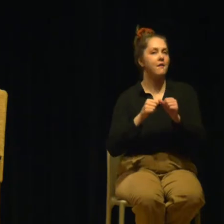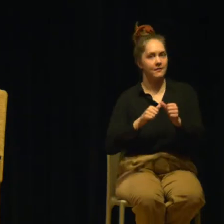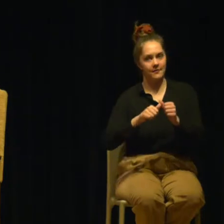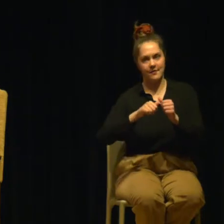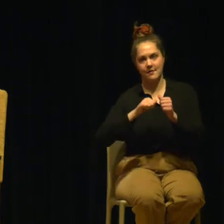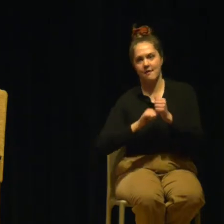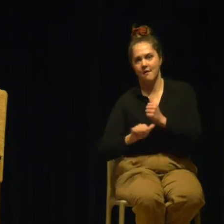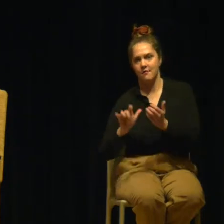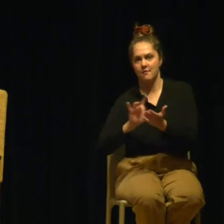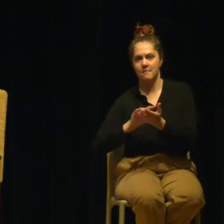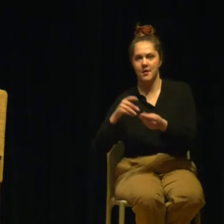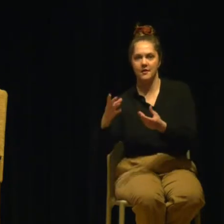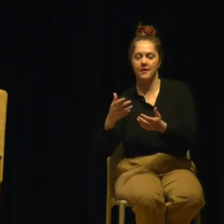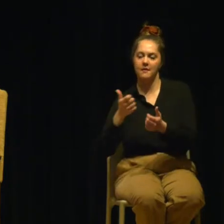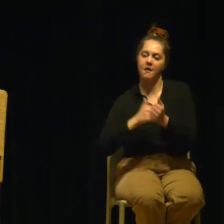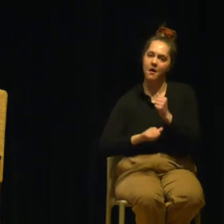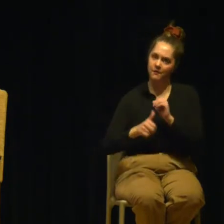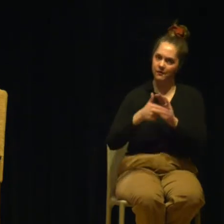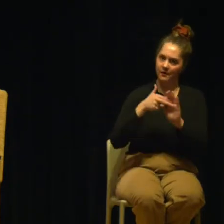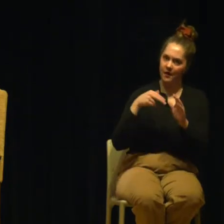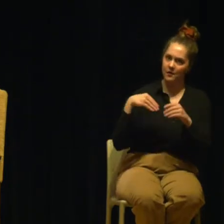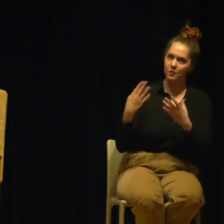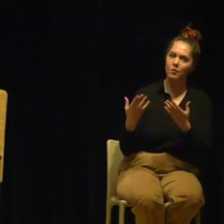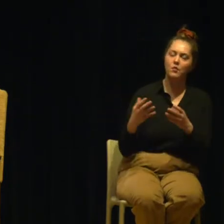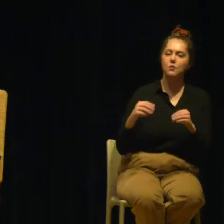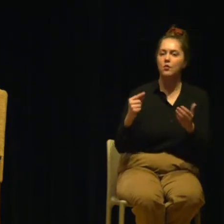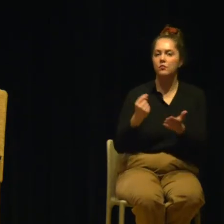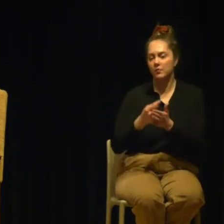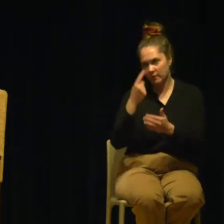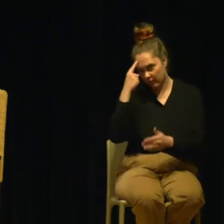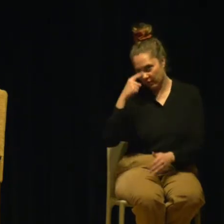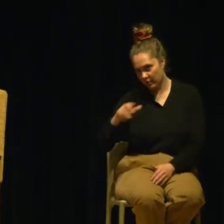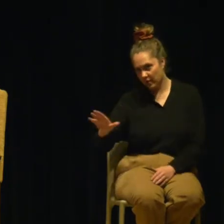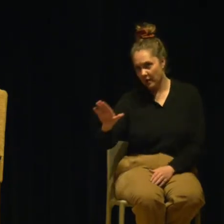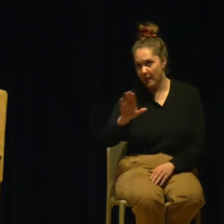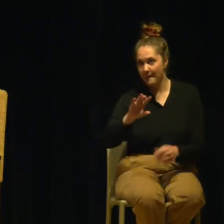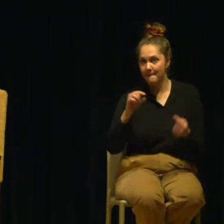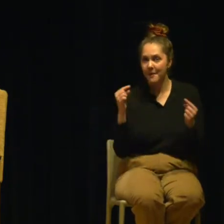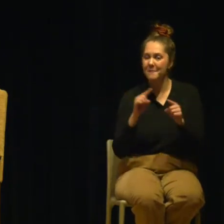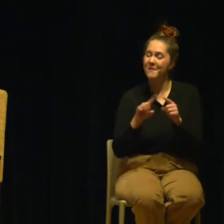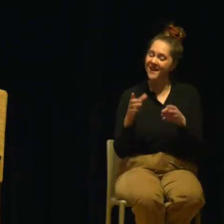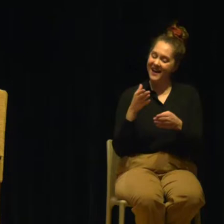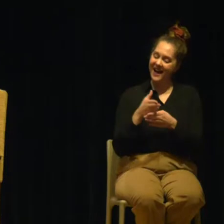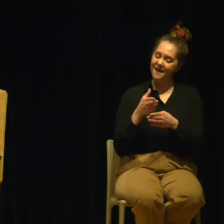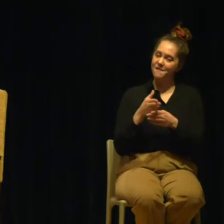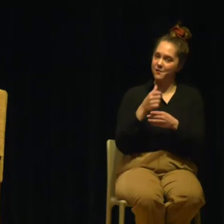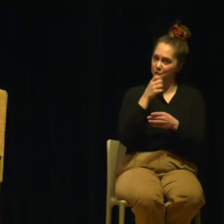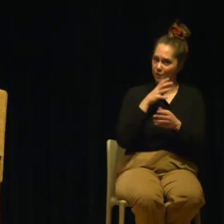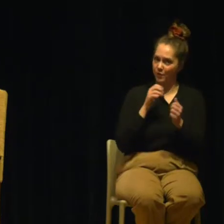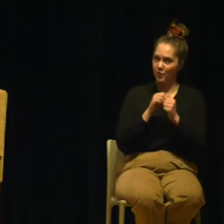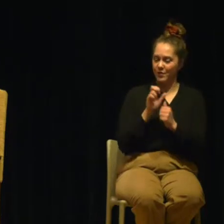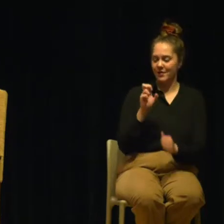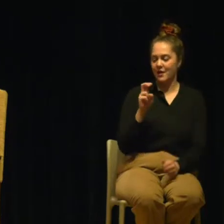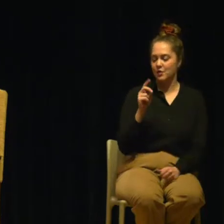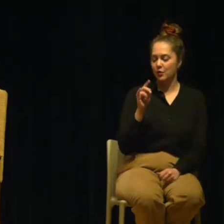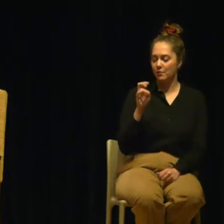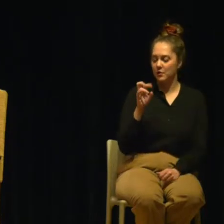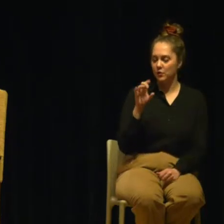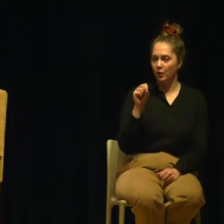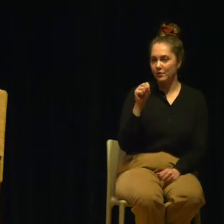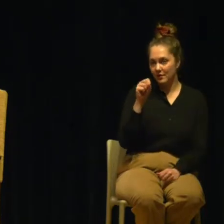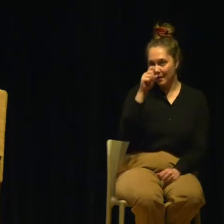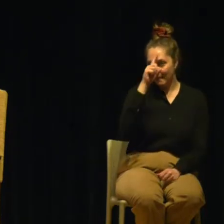under-medicated and undiagnosed and untreated for their pain. But the average woman with endometriosis, because